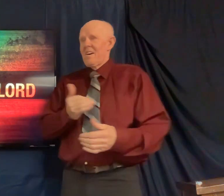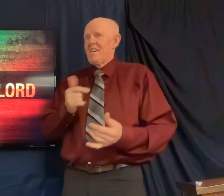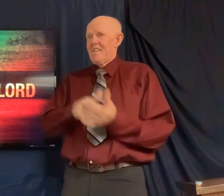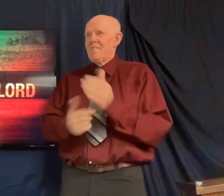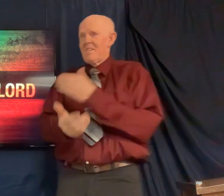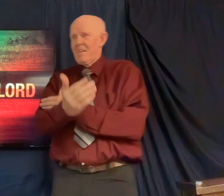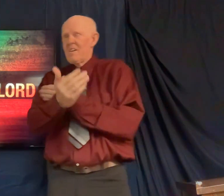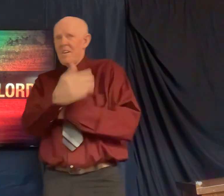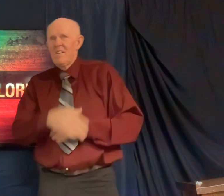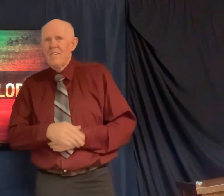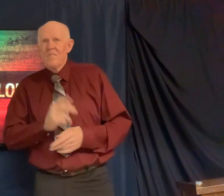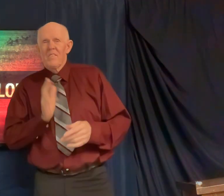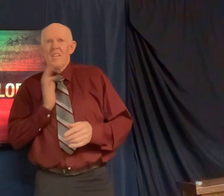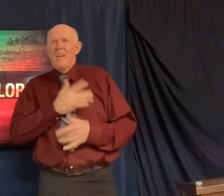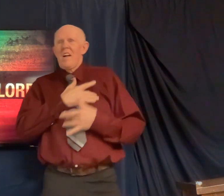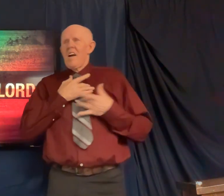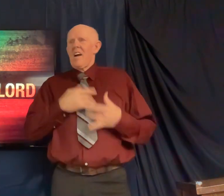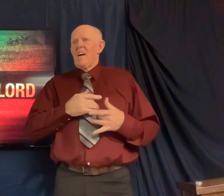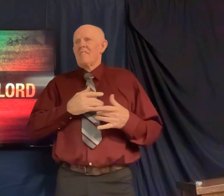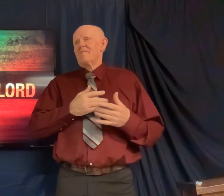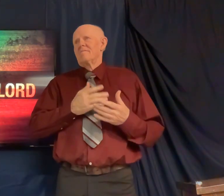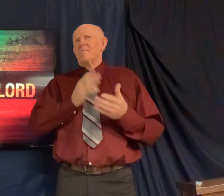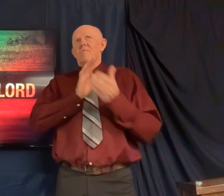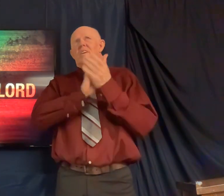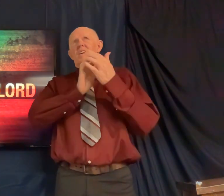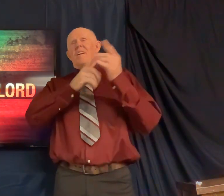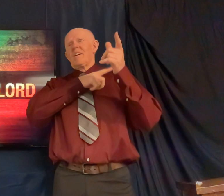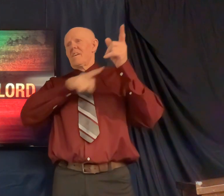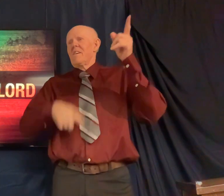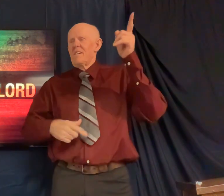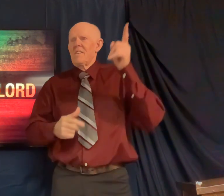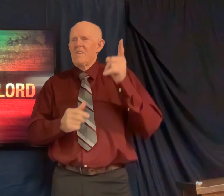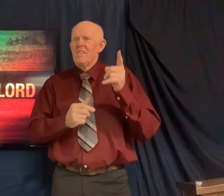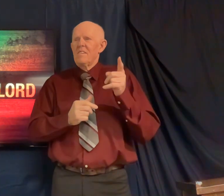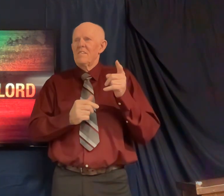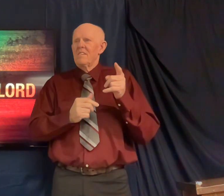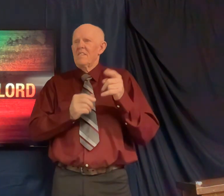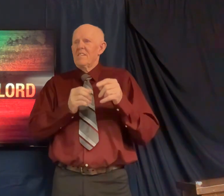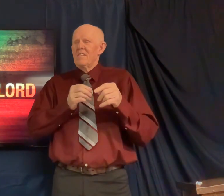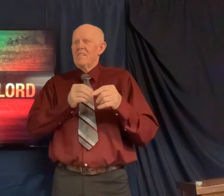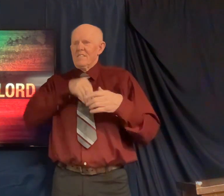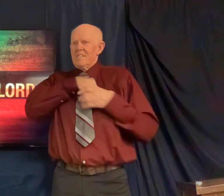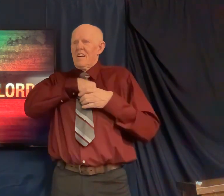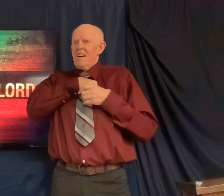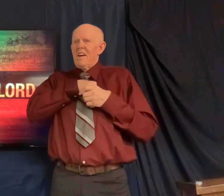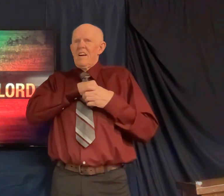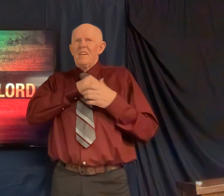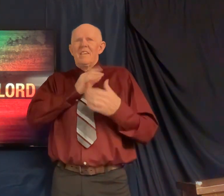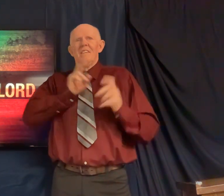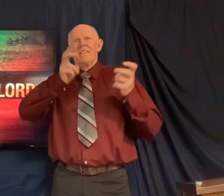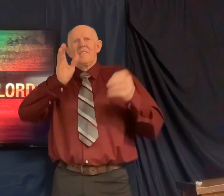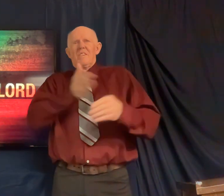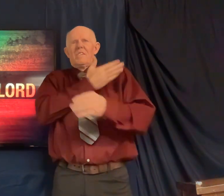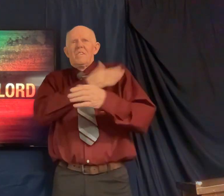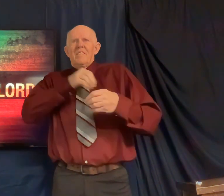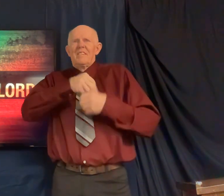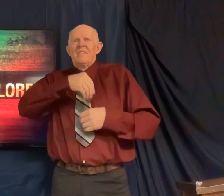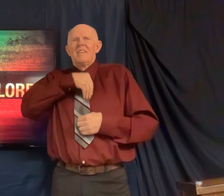Let's sing together this morning from our hearts, praises to the Lord in